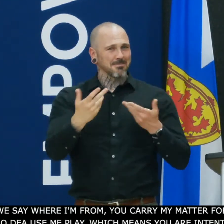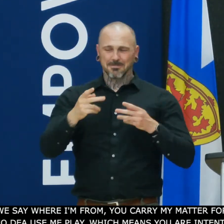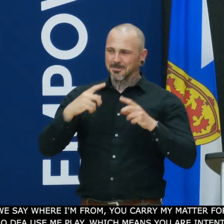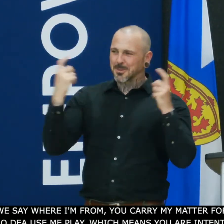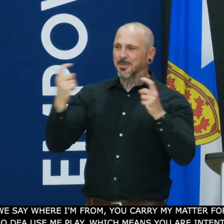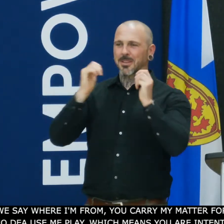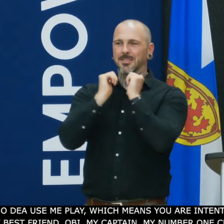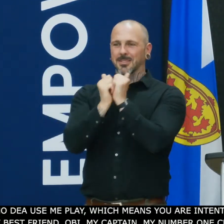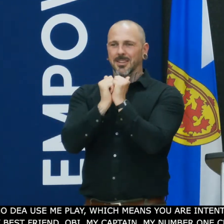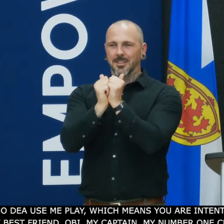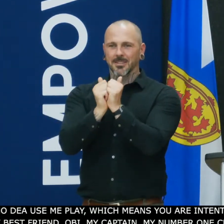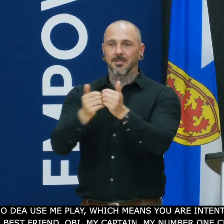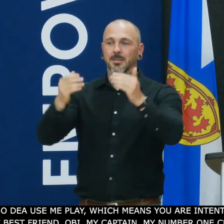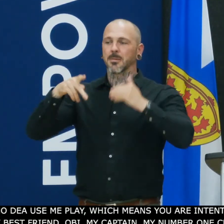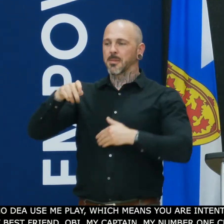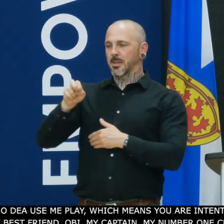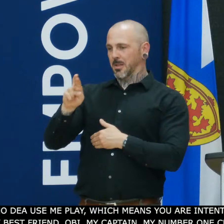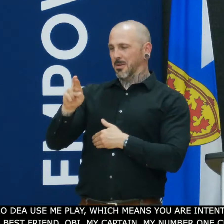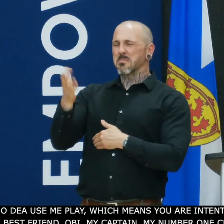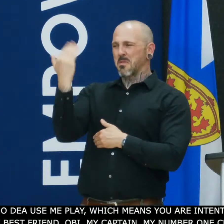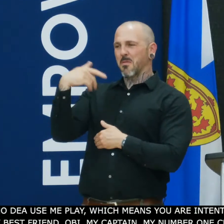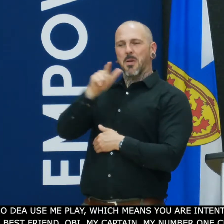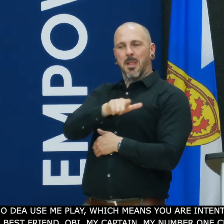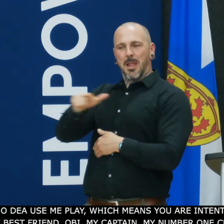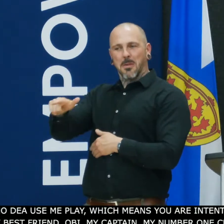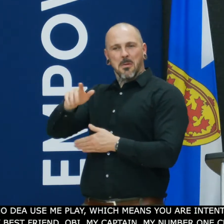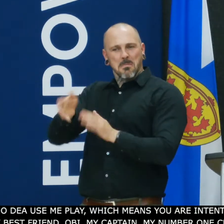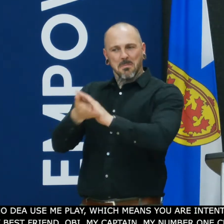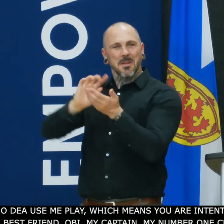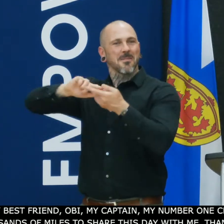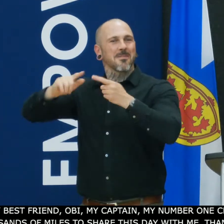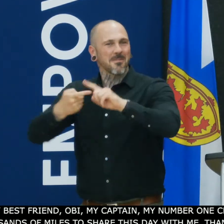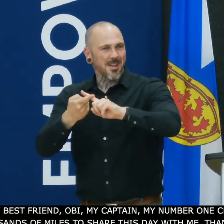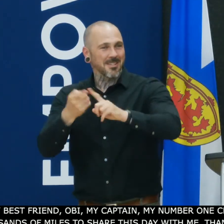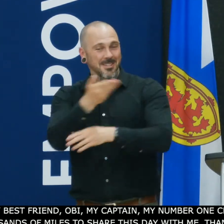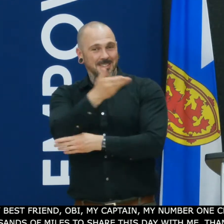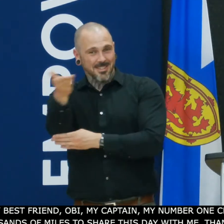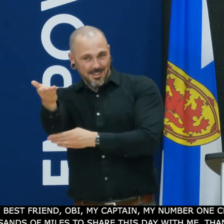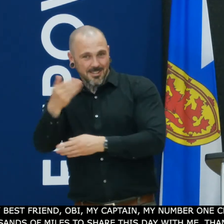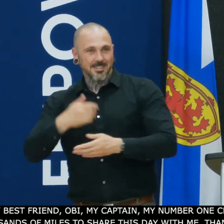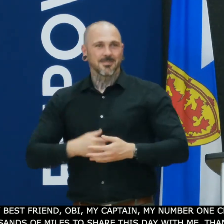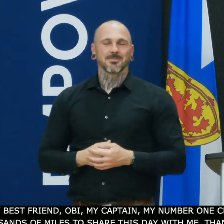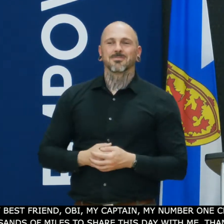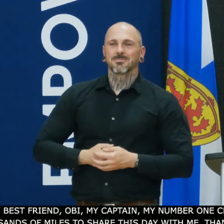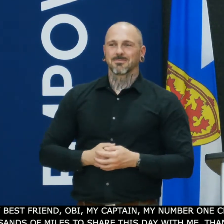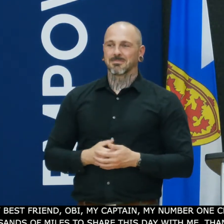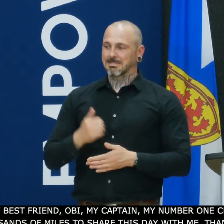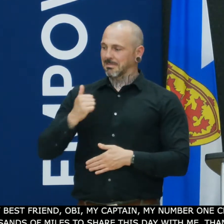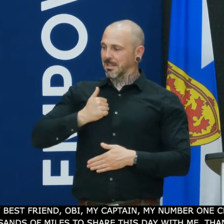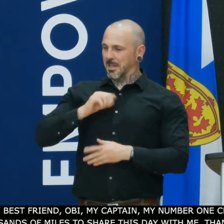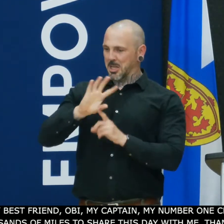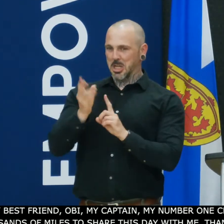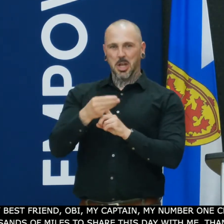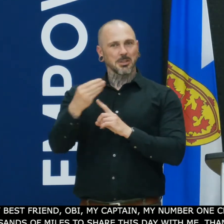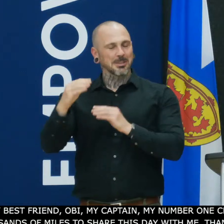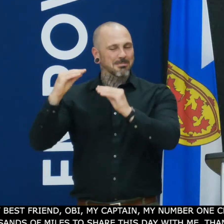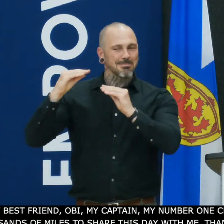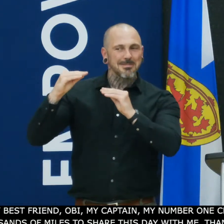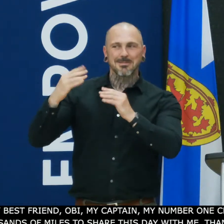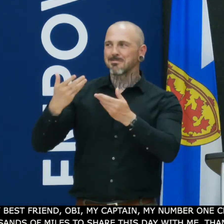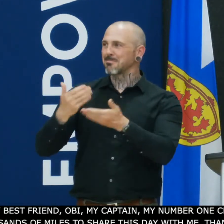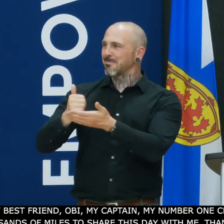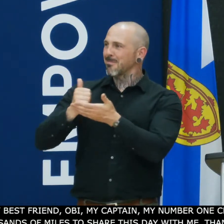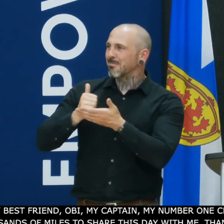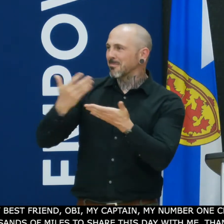Peter, my former landlord turned great friend, also in the crowd, my first introduction to Canadian culture and